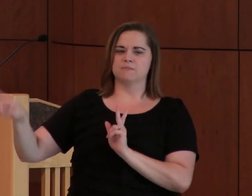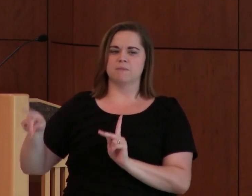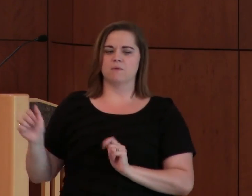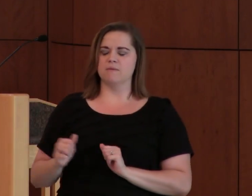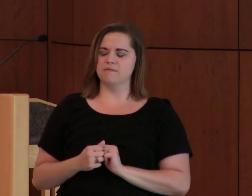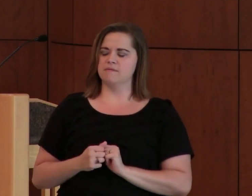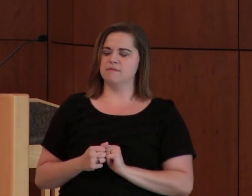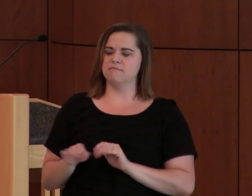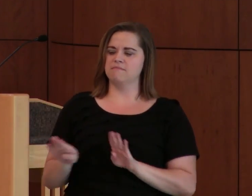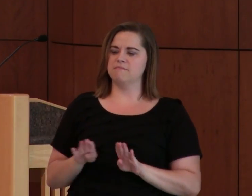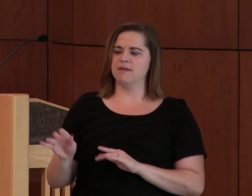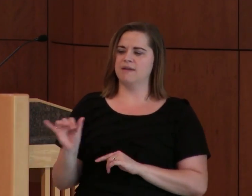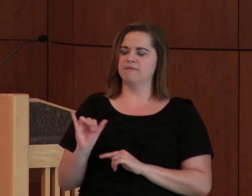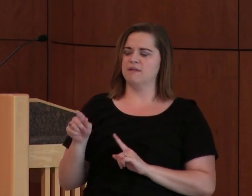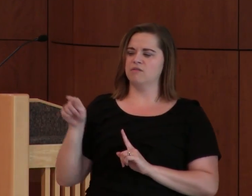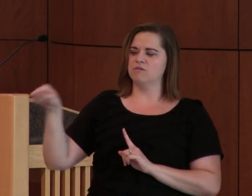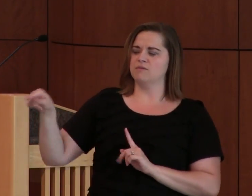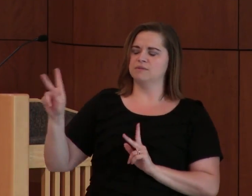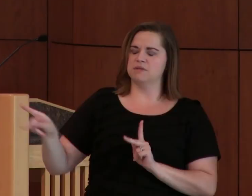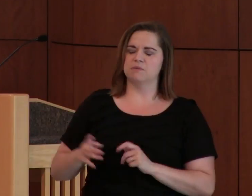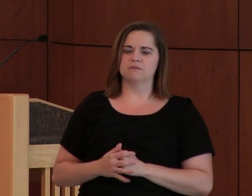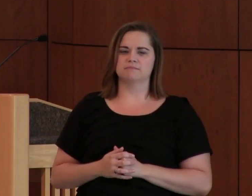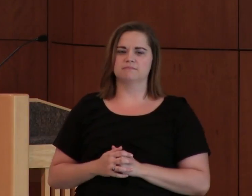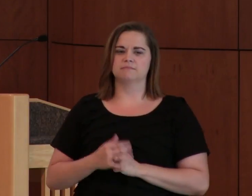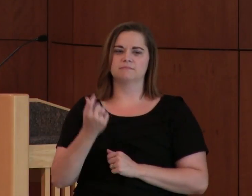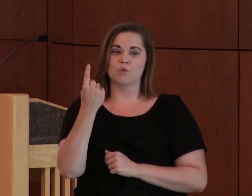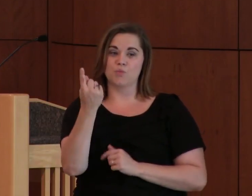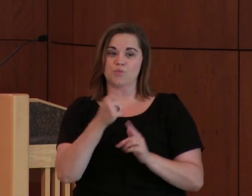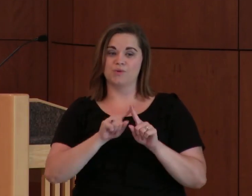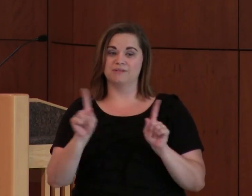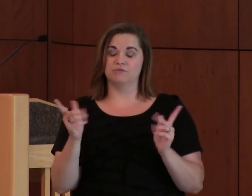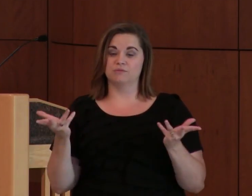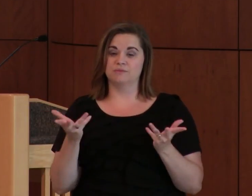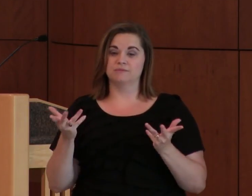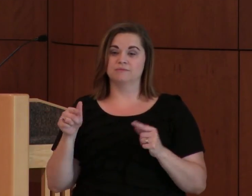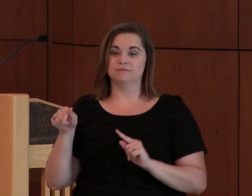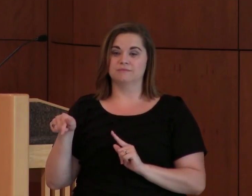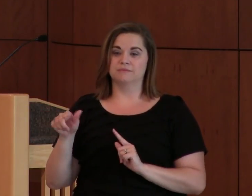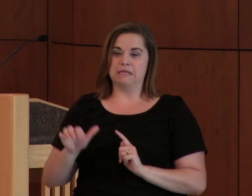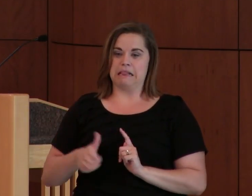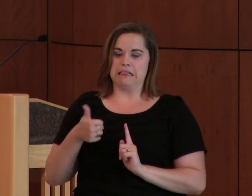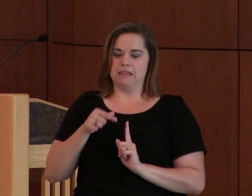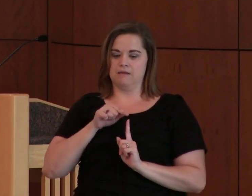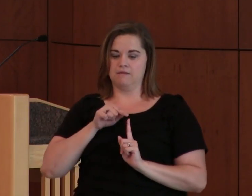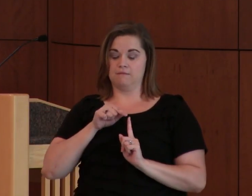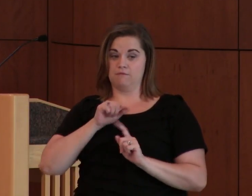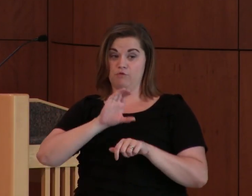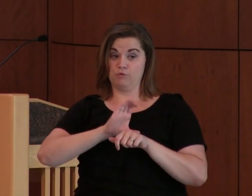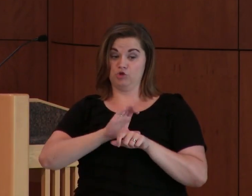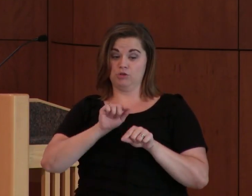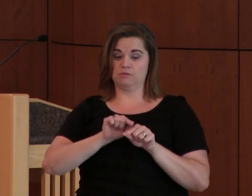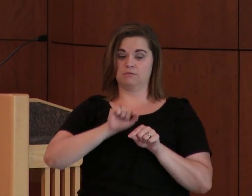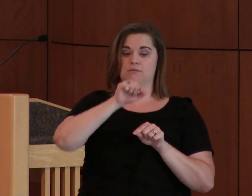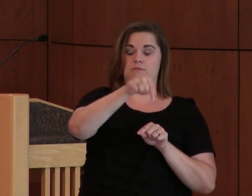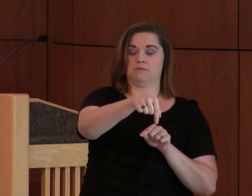those people who lived over there, except there was one difference. She lived only a few doors down from where April lived.